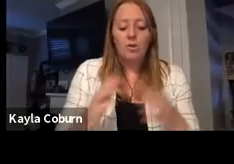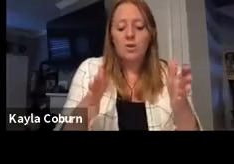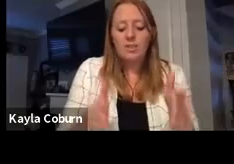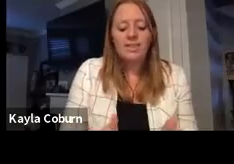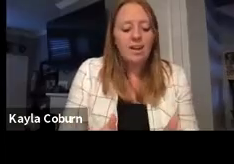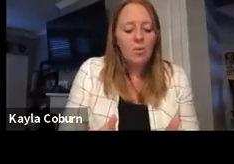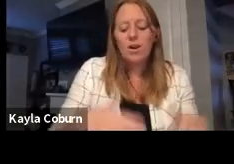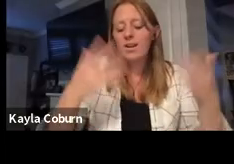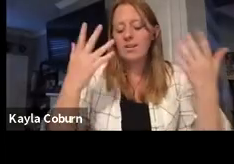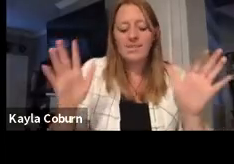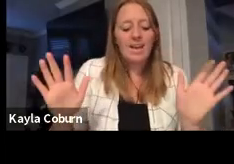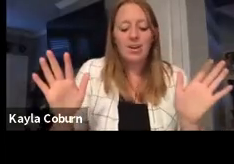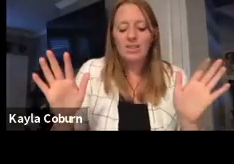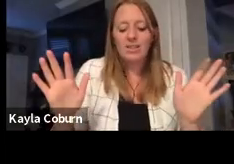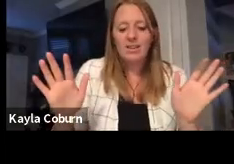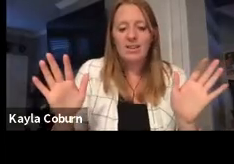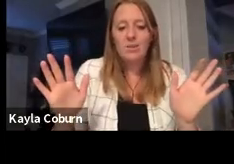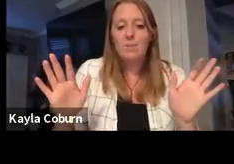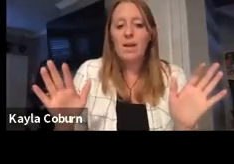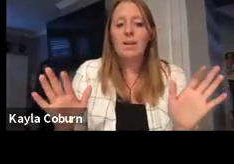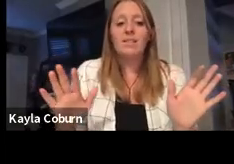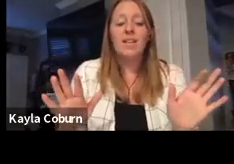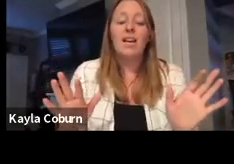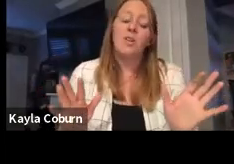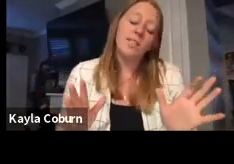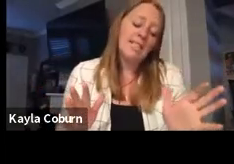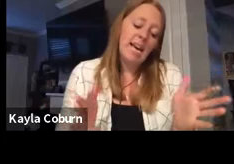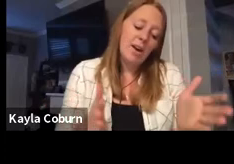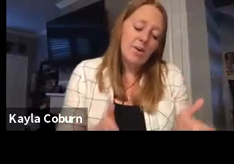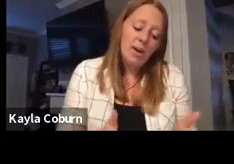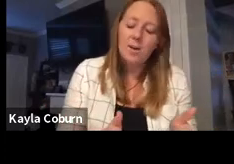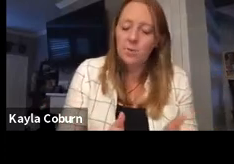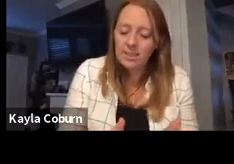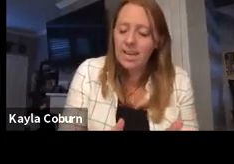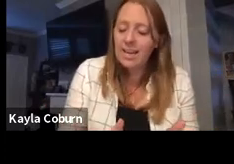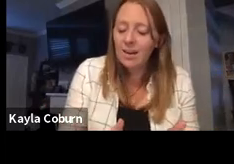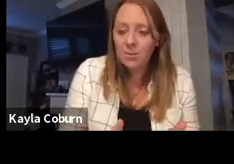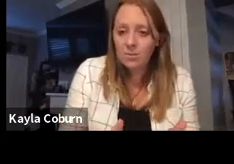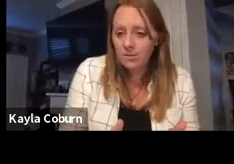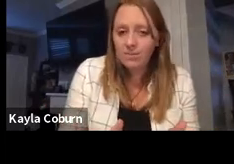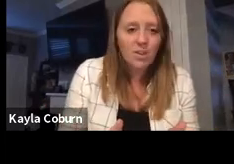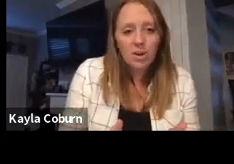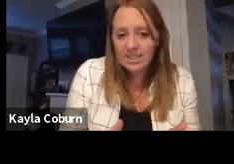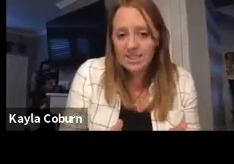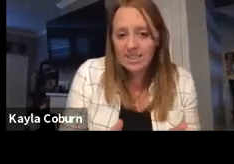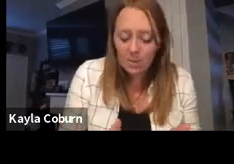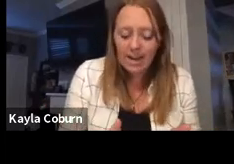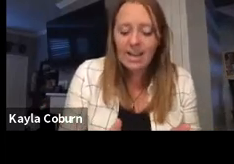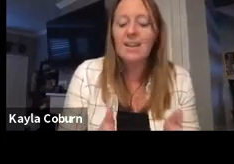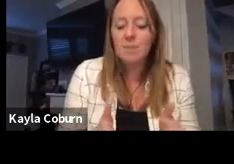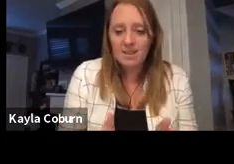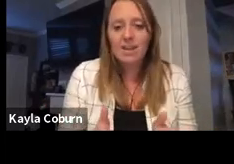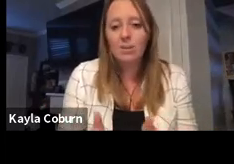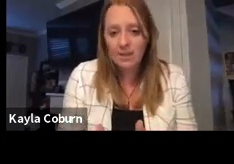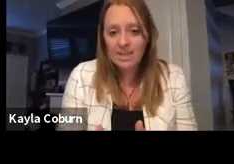So if you sit down at work, they sign all done, instead you can say, okay, we'll take a 30-second